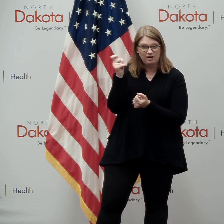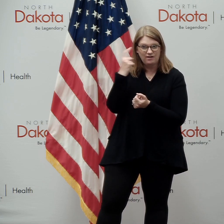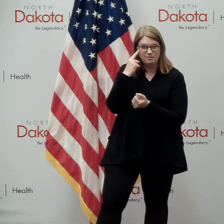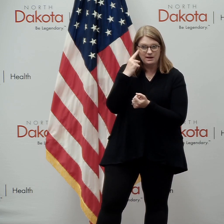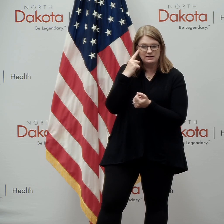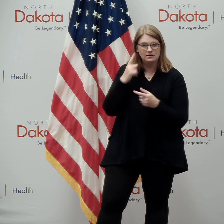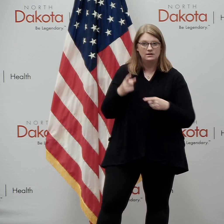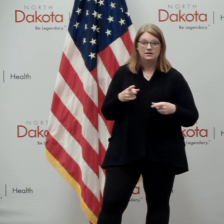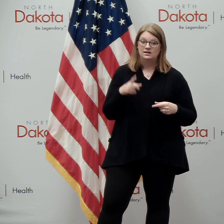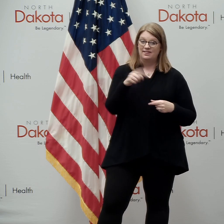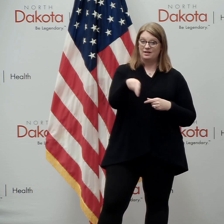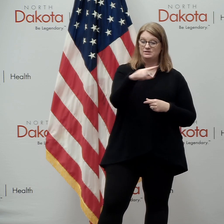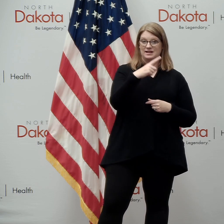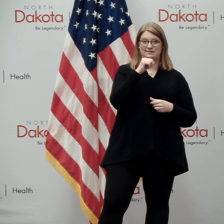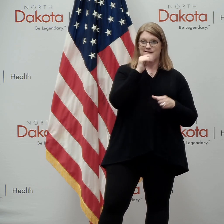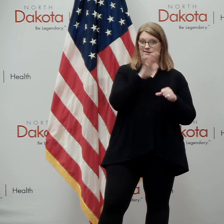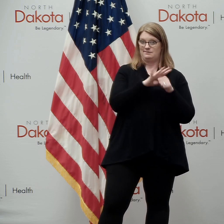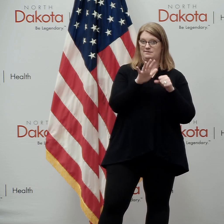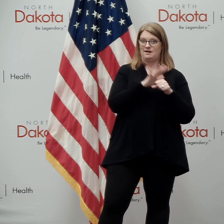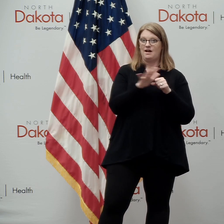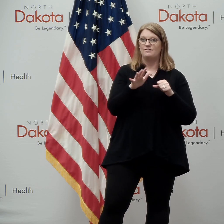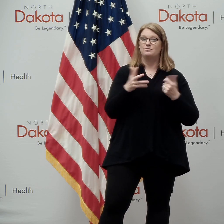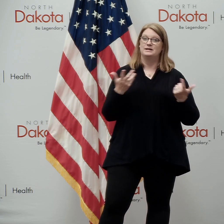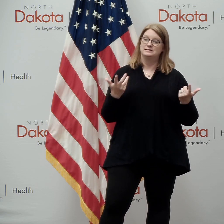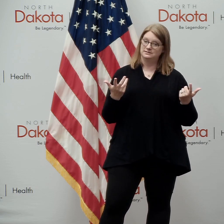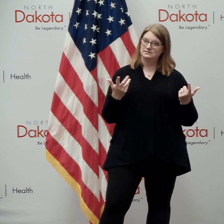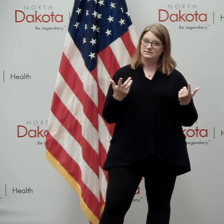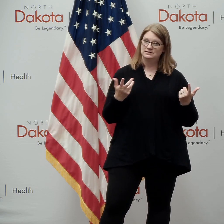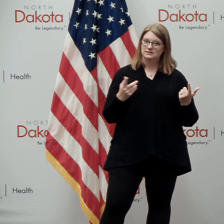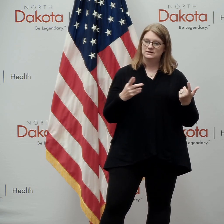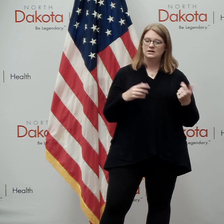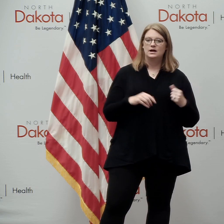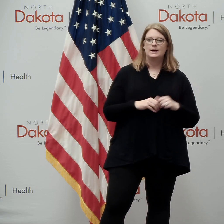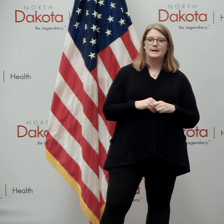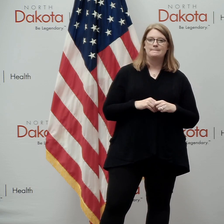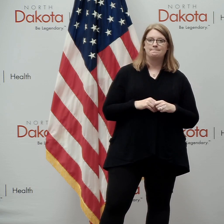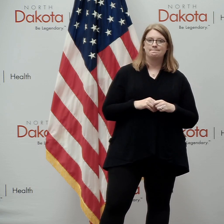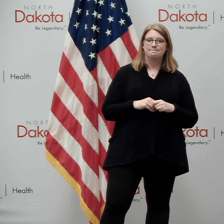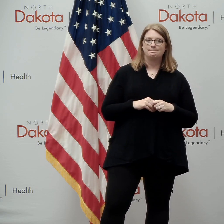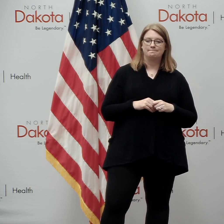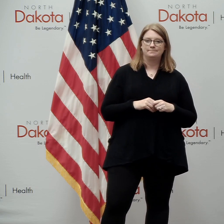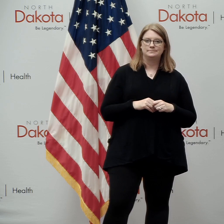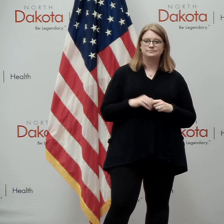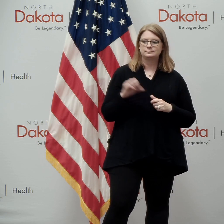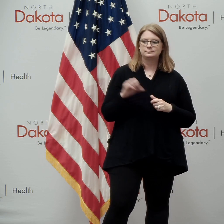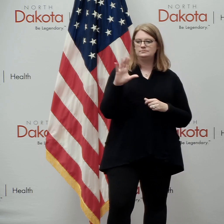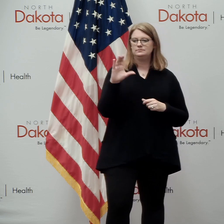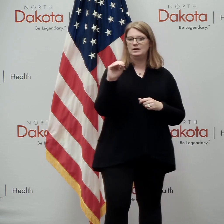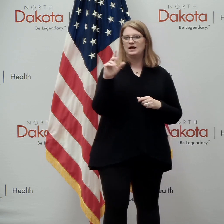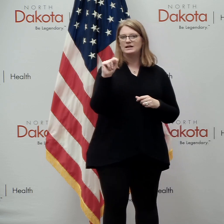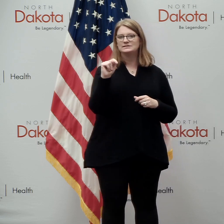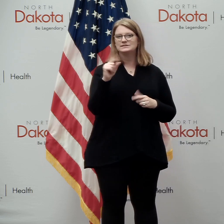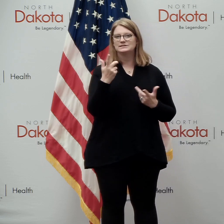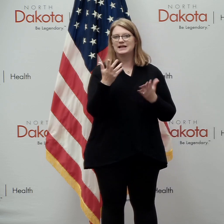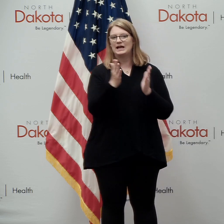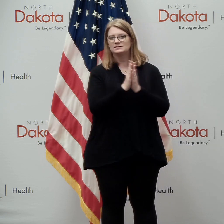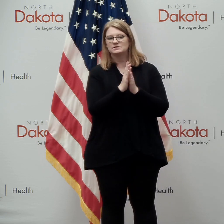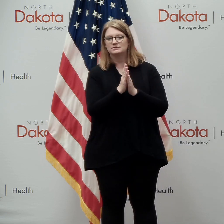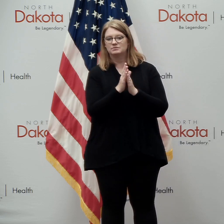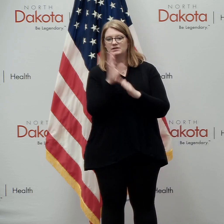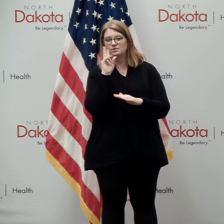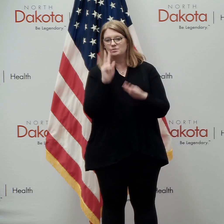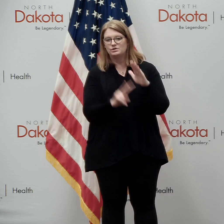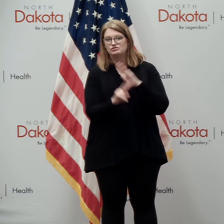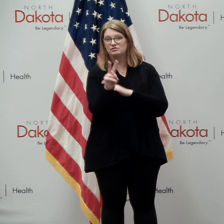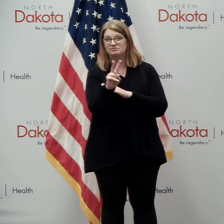all tell you not enough, but I think we have to take a hard look at hospitality. But of course, when Scott's asking, what's your projection? I